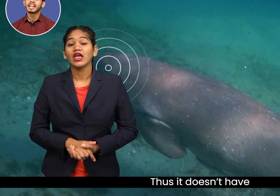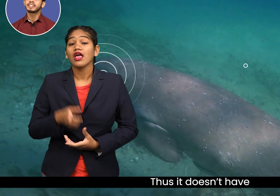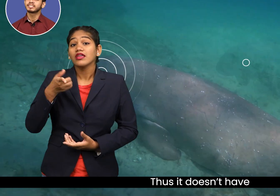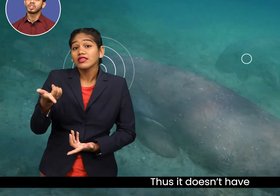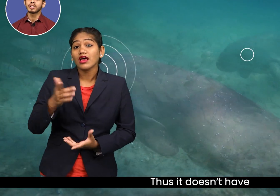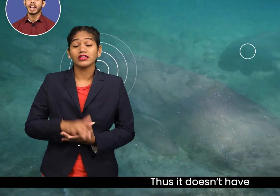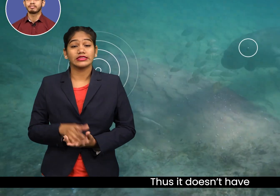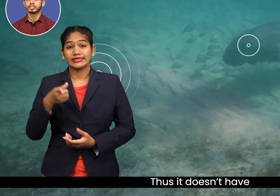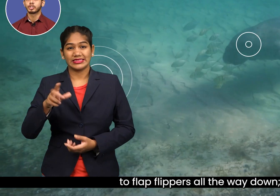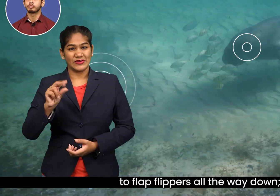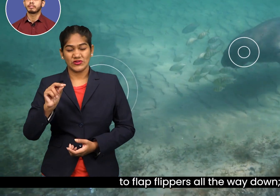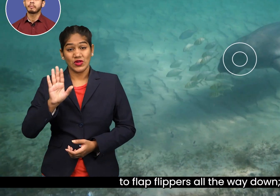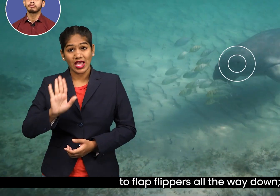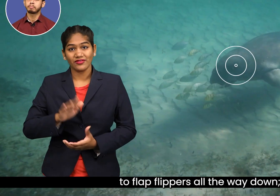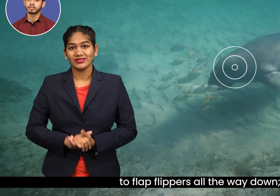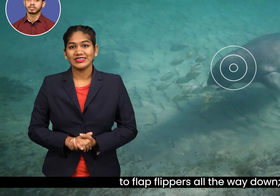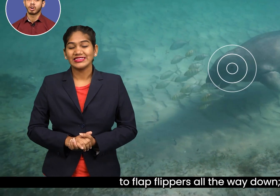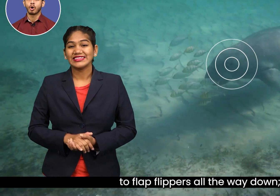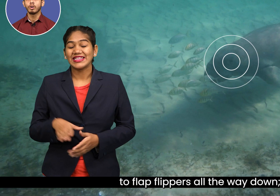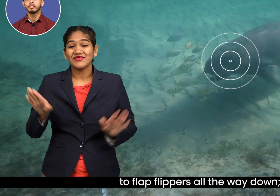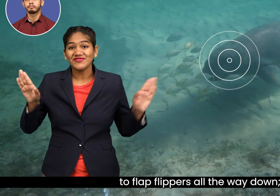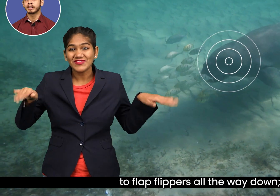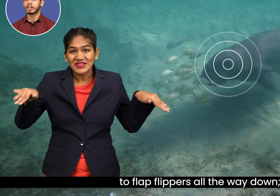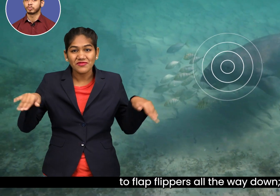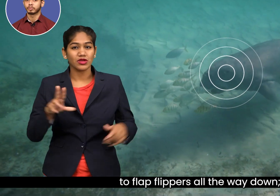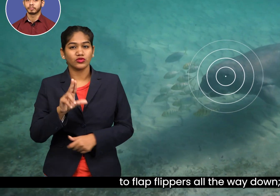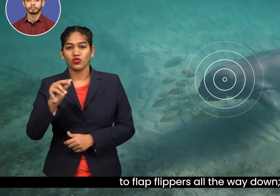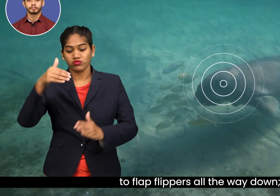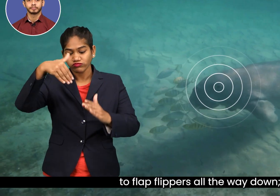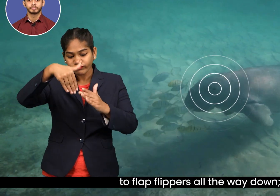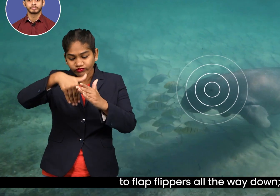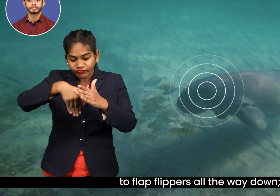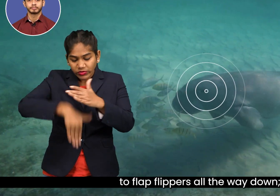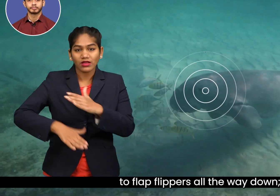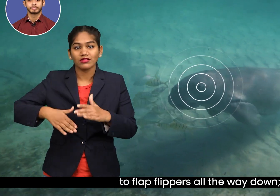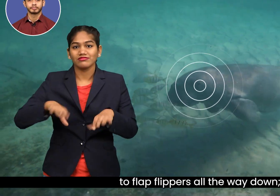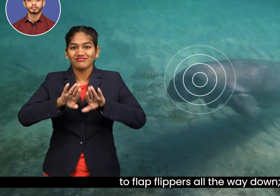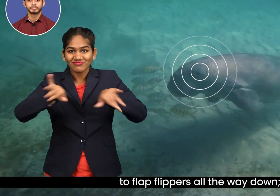Thus, it does not have to flap flippers all the way down,